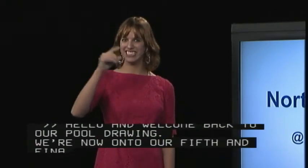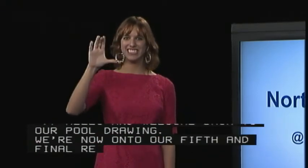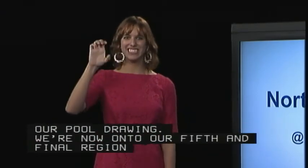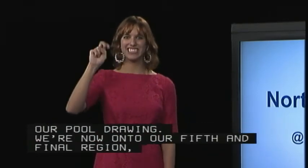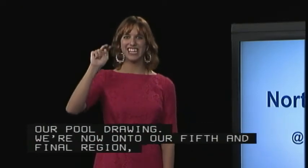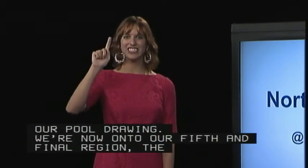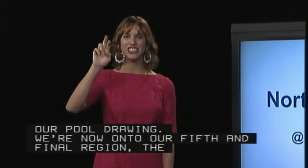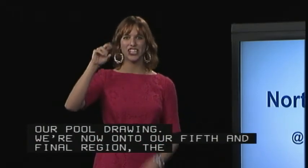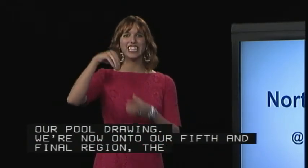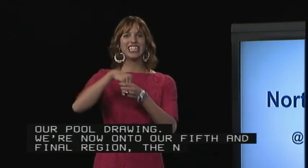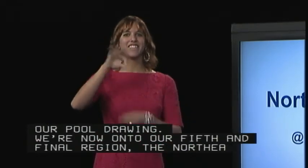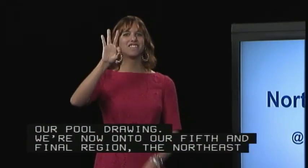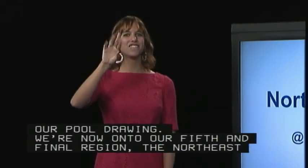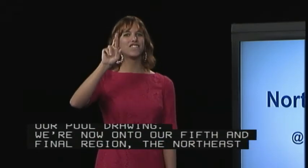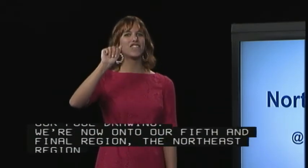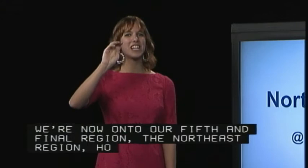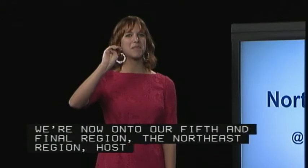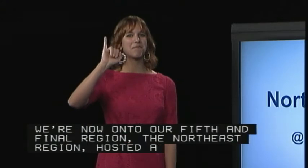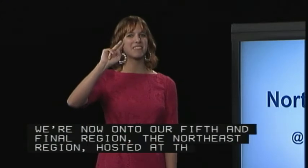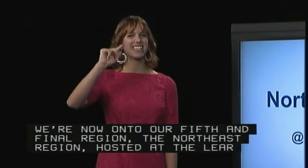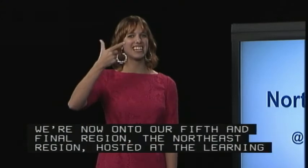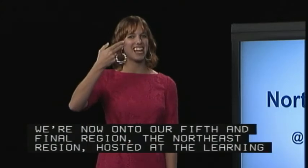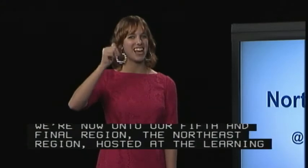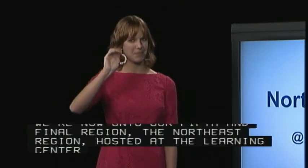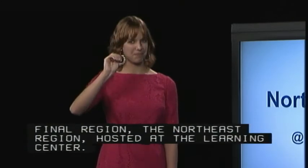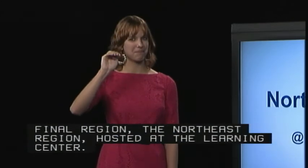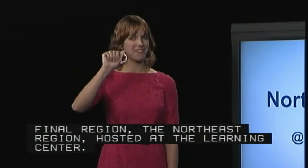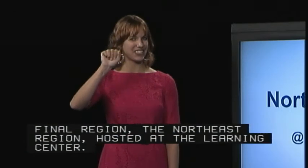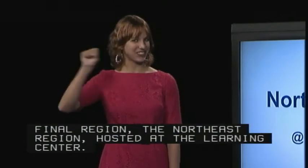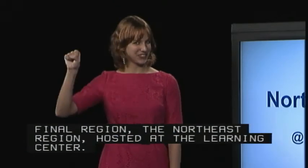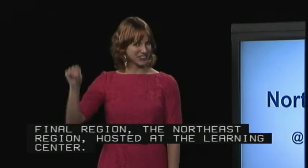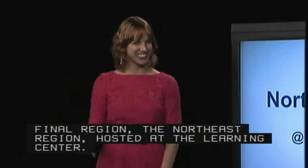Center, which is in Framingham, Massachusetts.